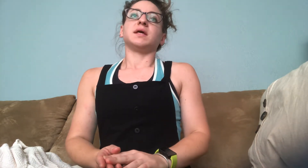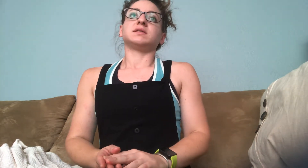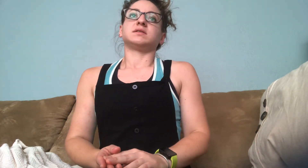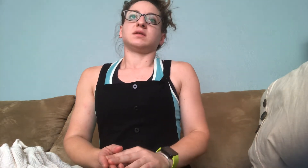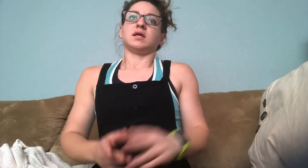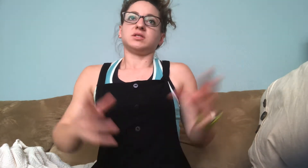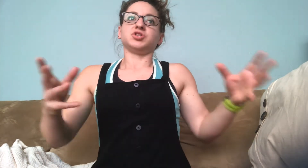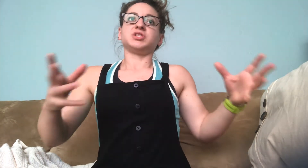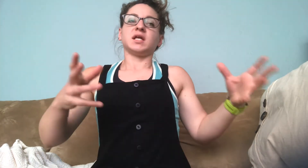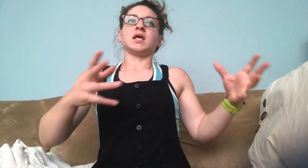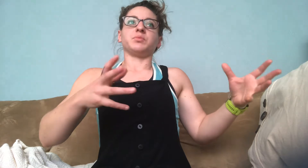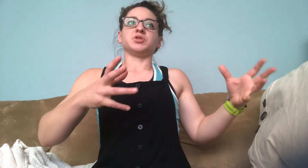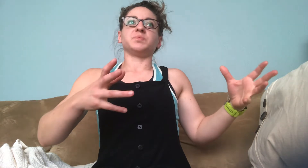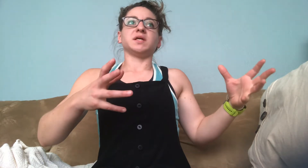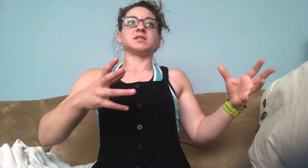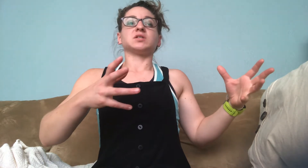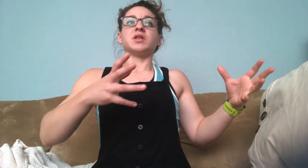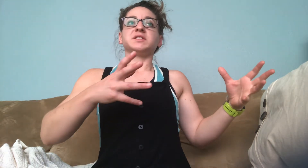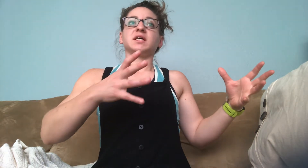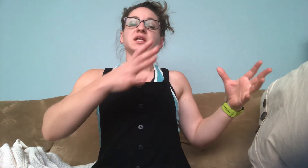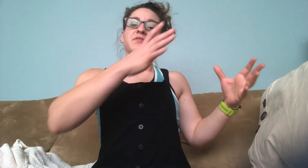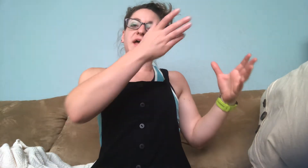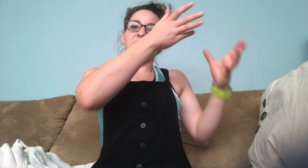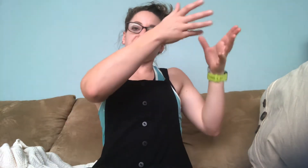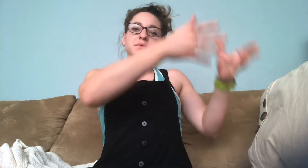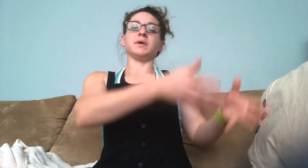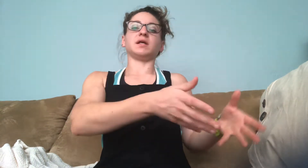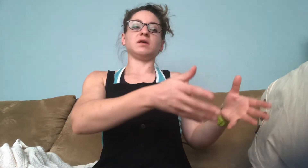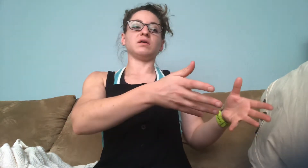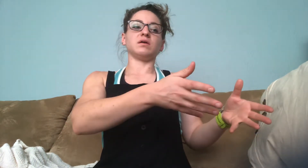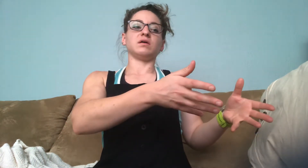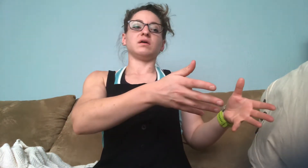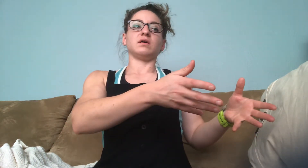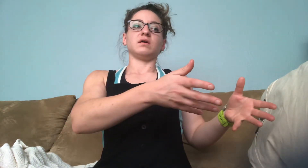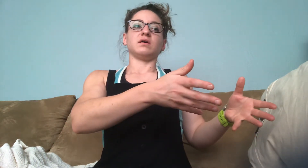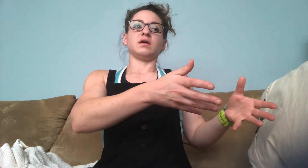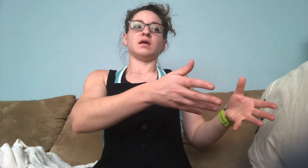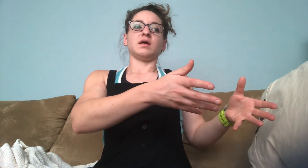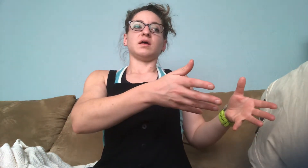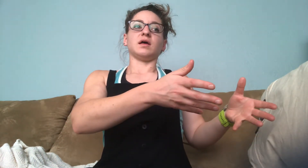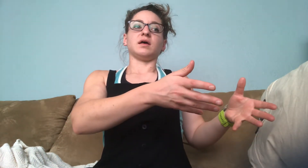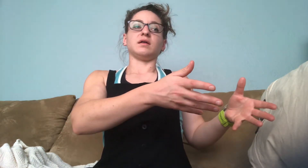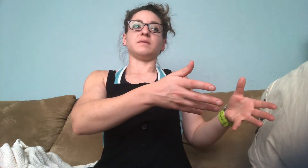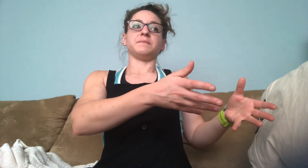and you're setting up your space, because all of a sudden, if I have somebody here, and